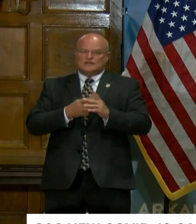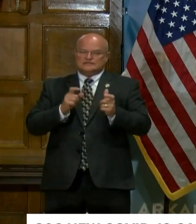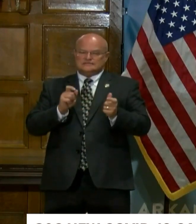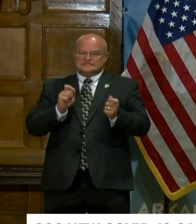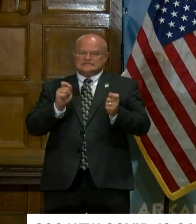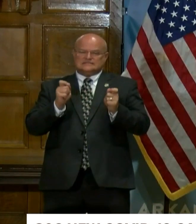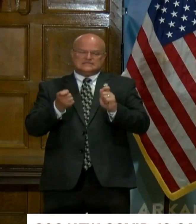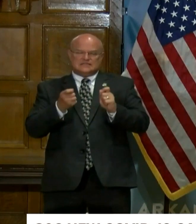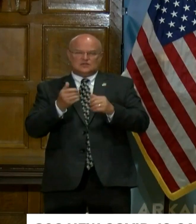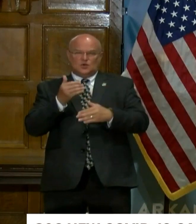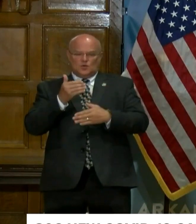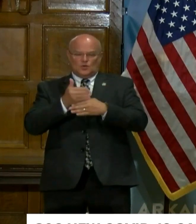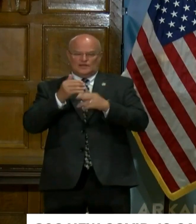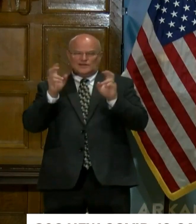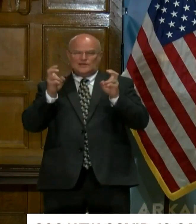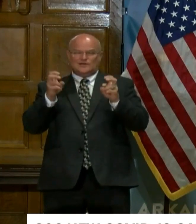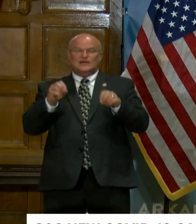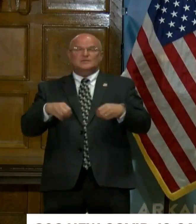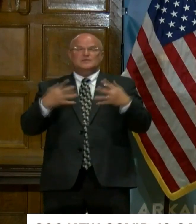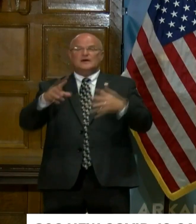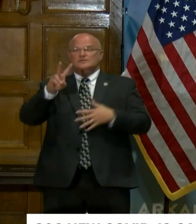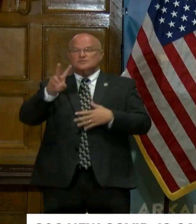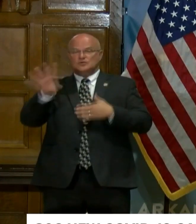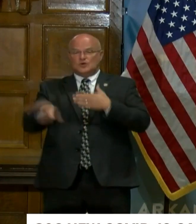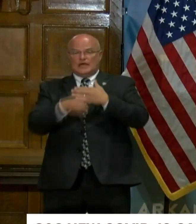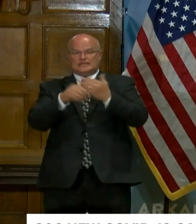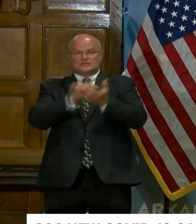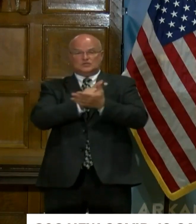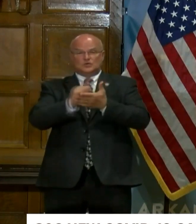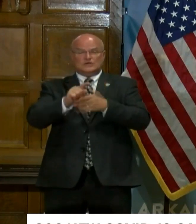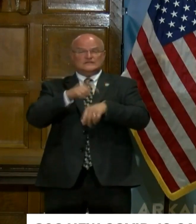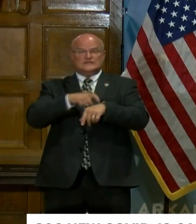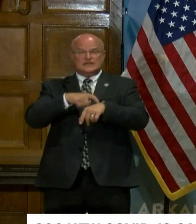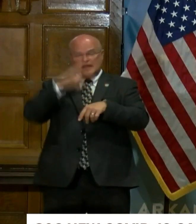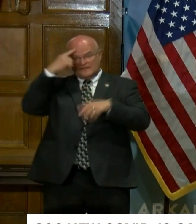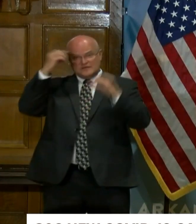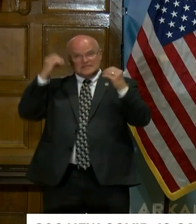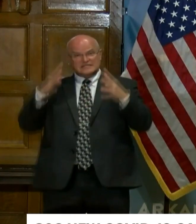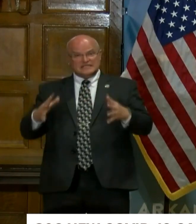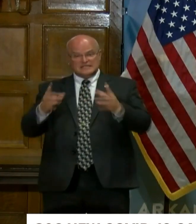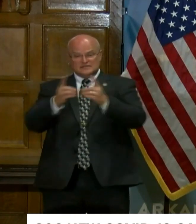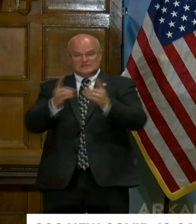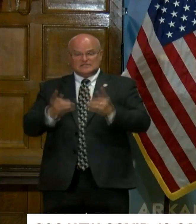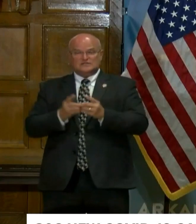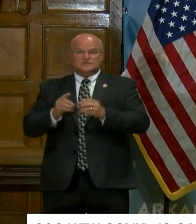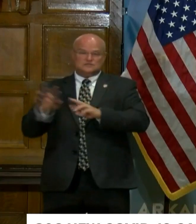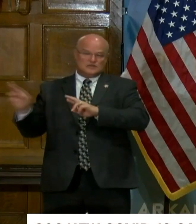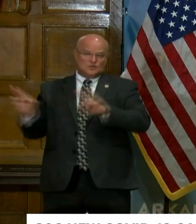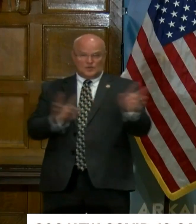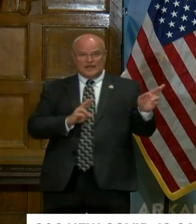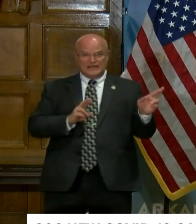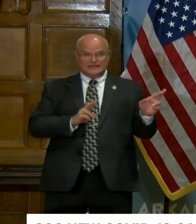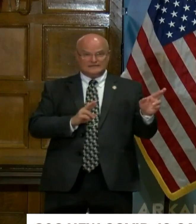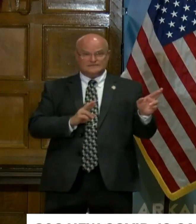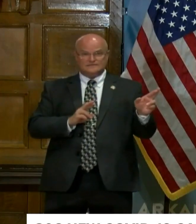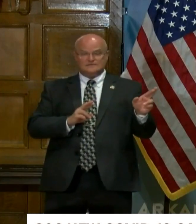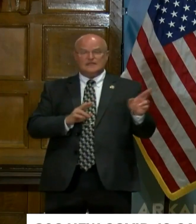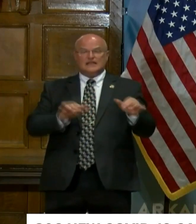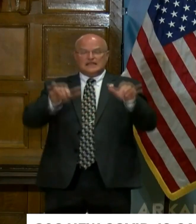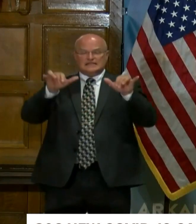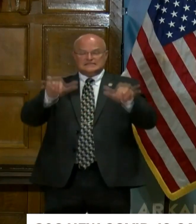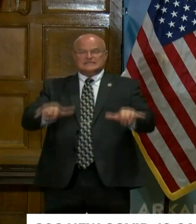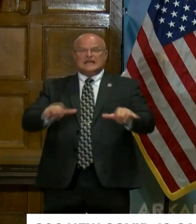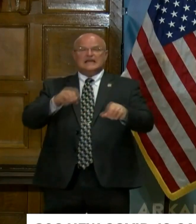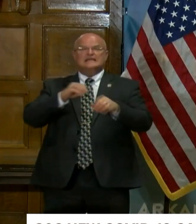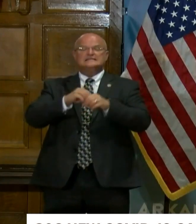modified window. It provides nearly 2 additional weeks of time for educators, districts, and communities to prepare, and it stays within